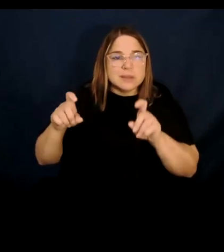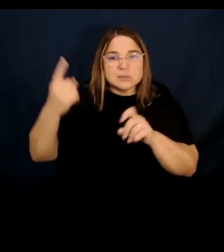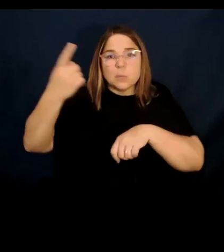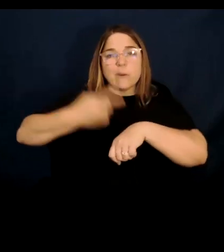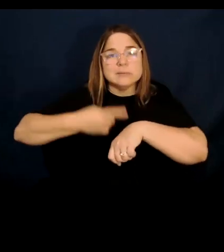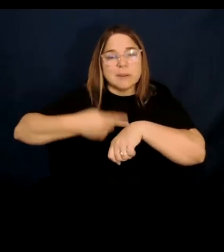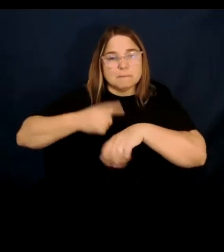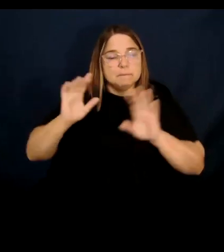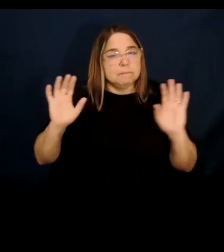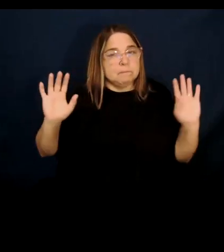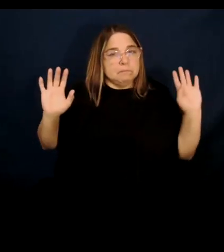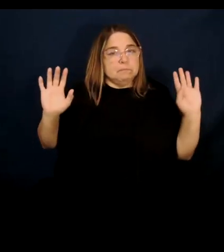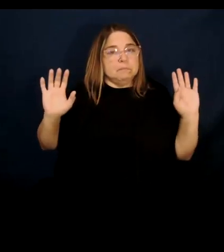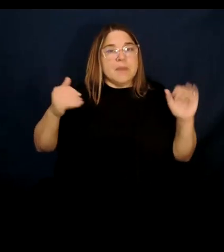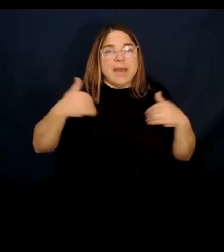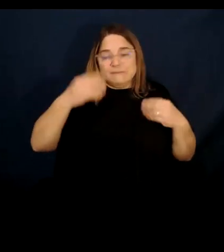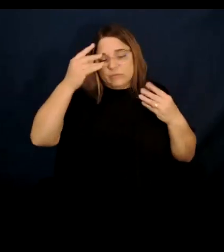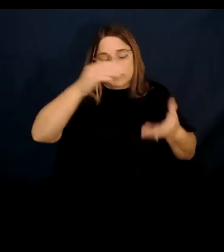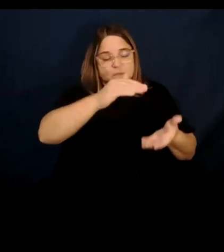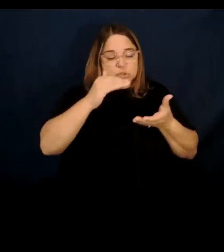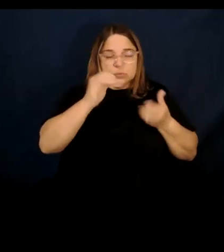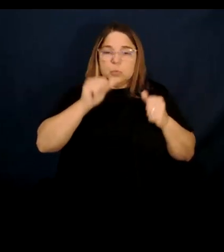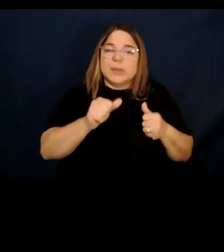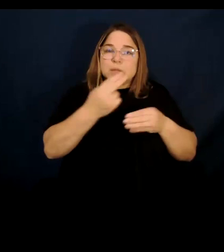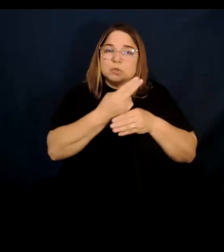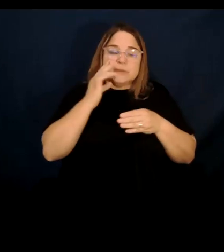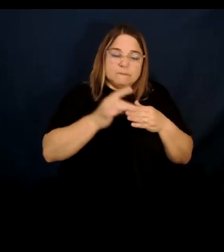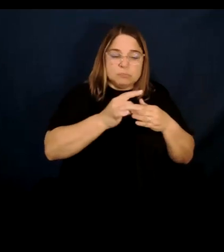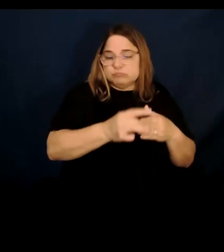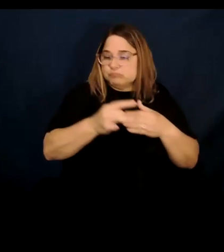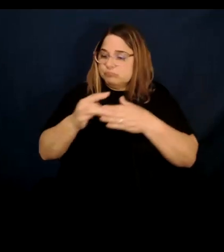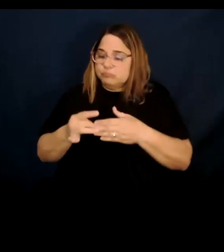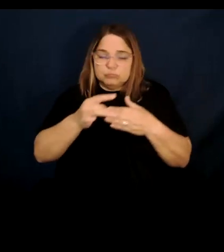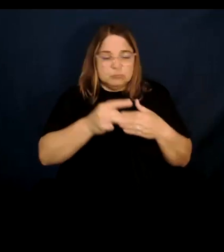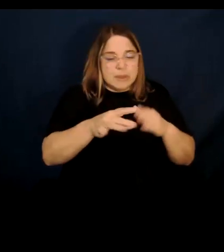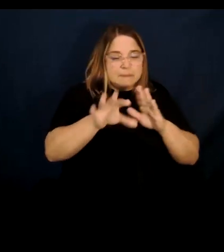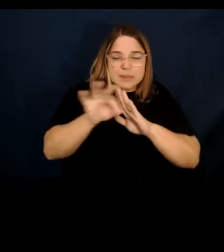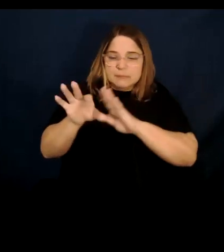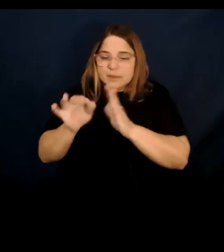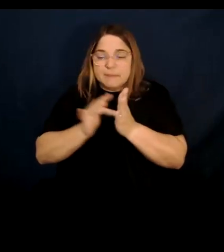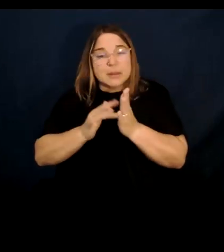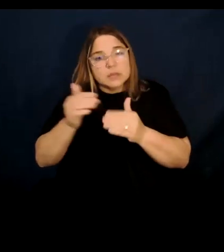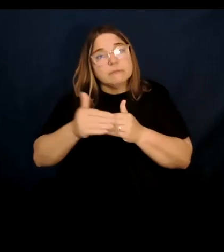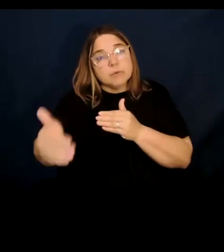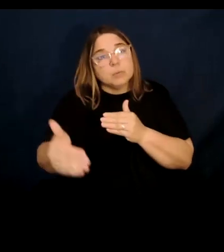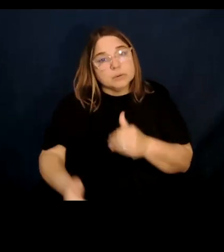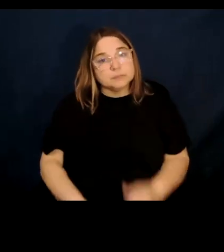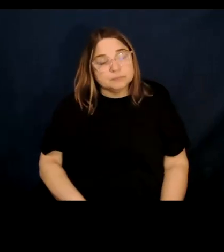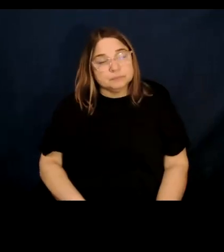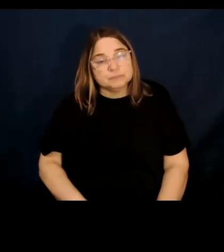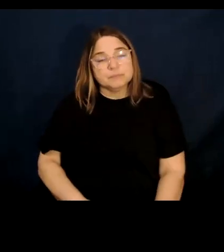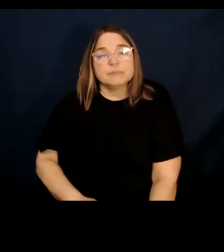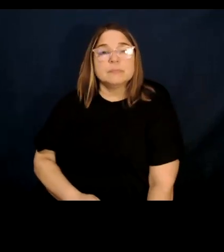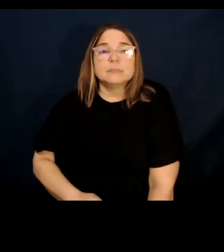the information, we're able to use it to guide the choice of medications for any new necessity going forward. In fact, it might even